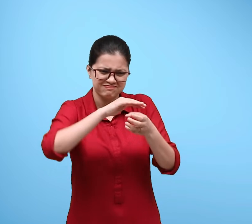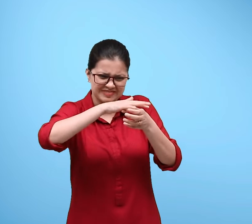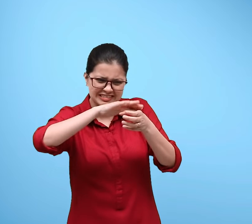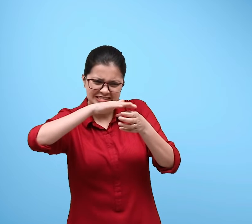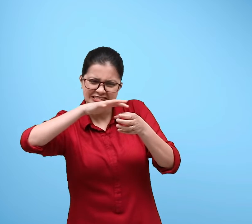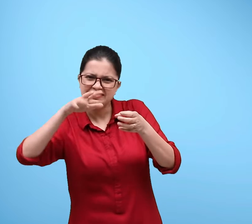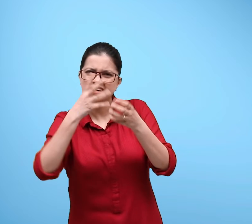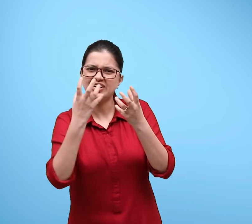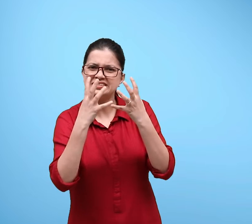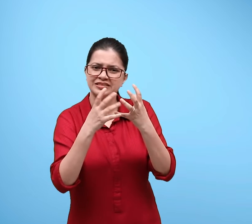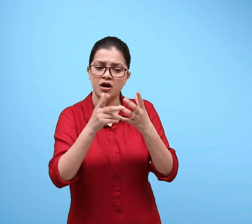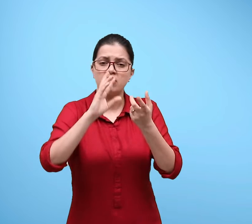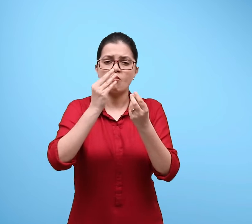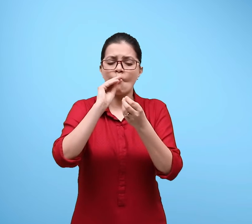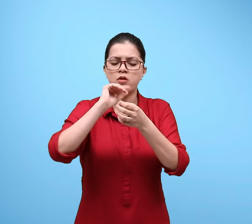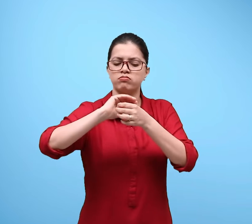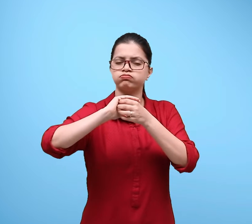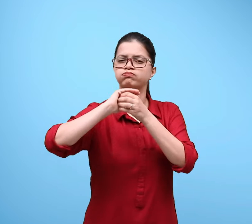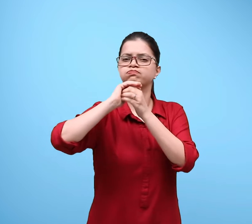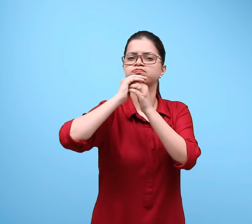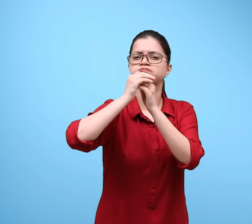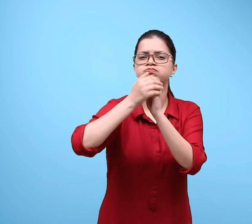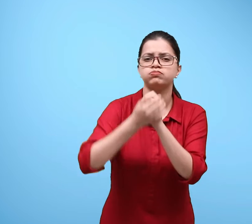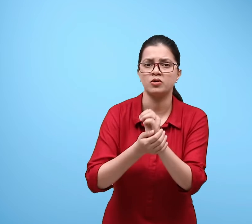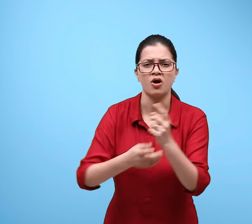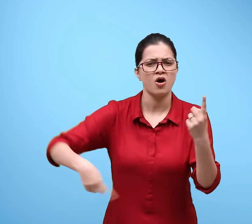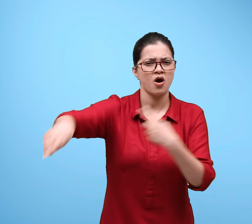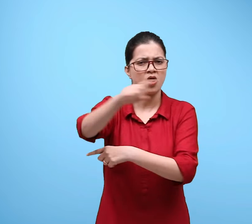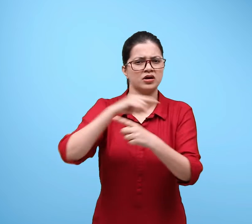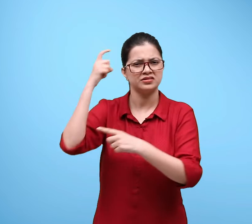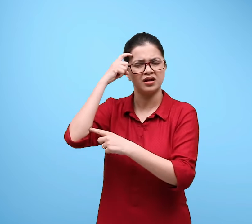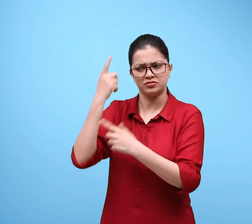like luster, hardness, be rough or smooth.